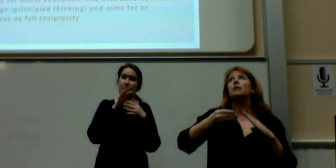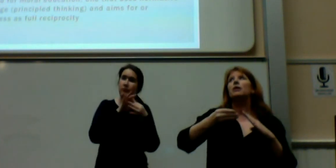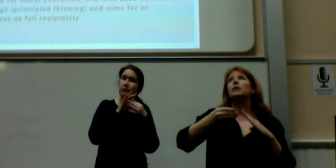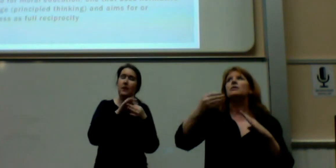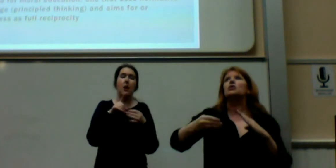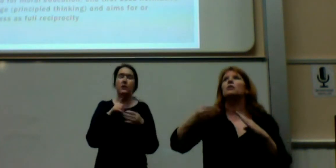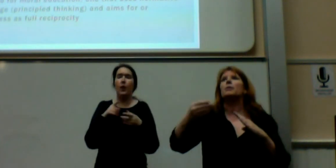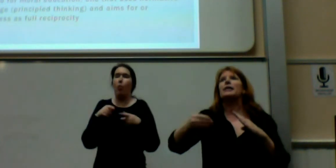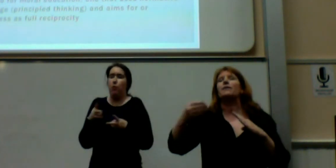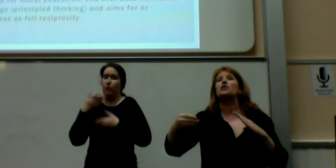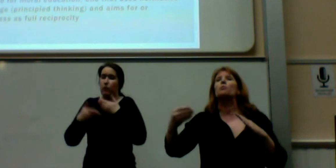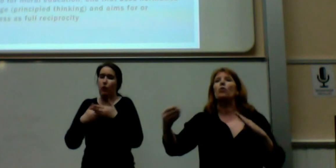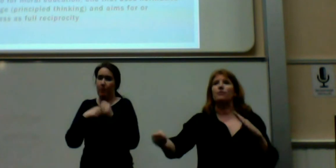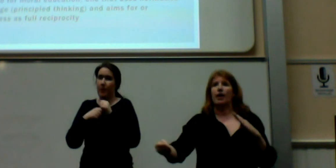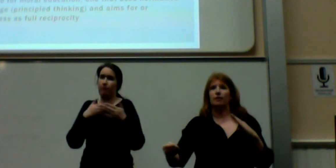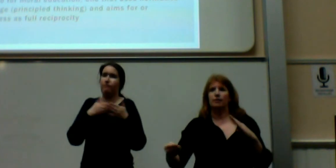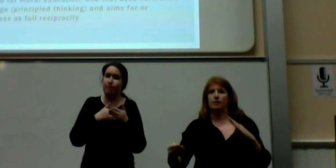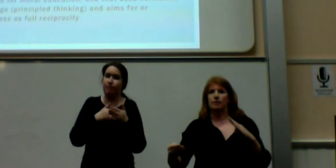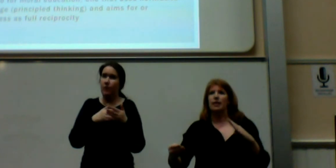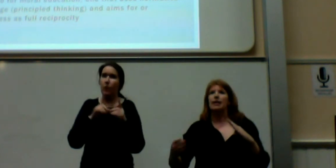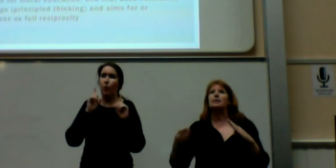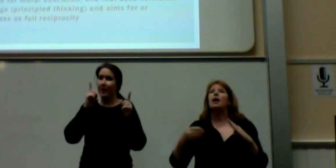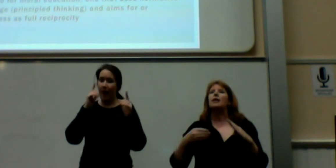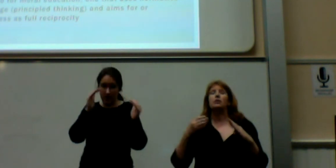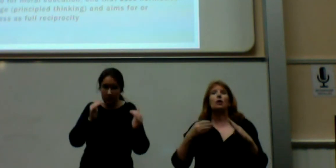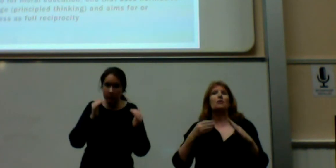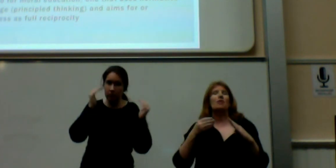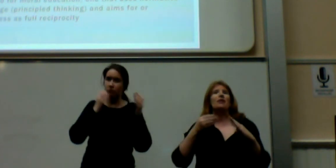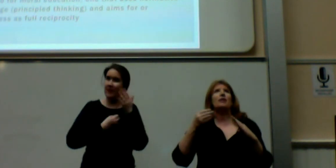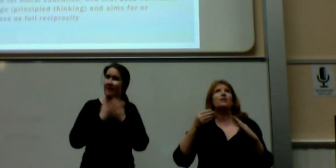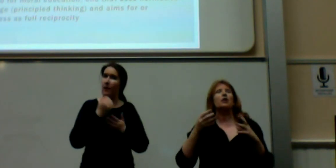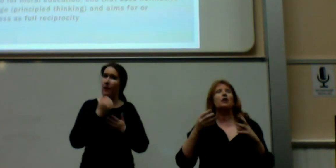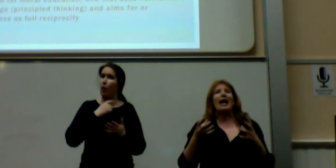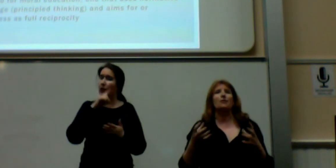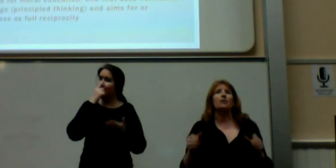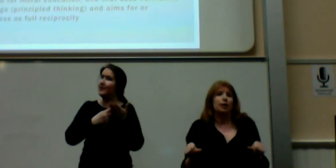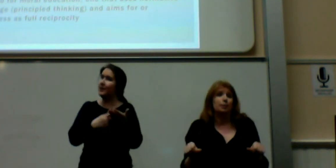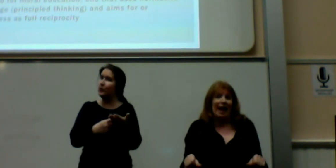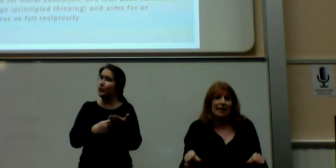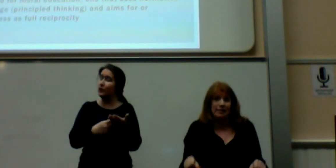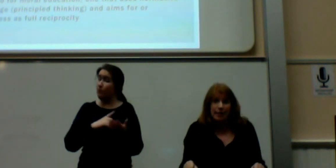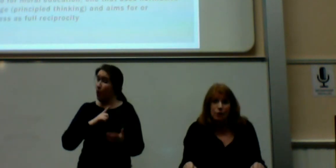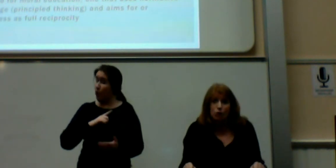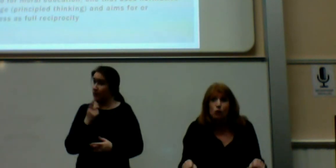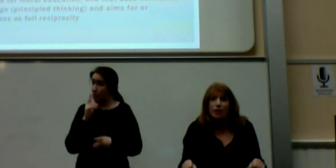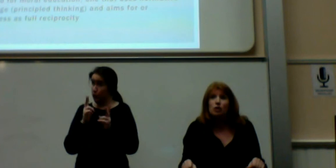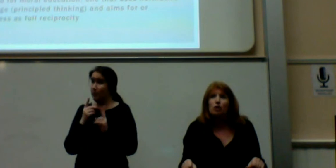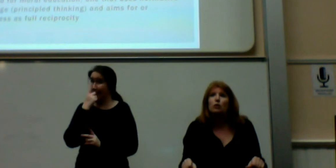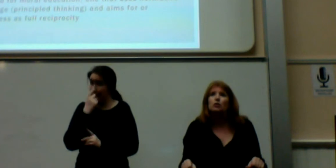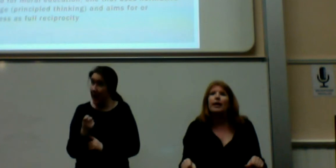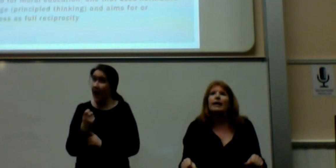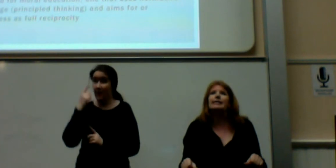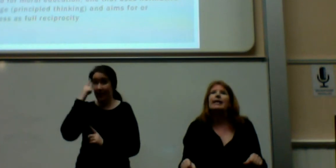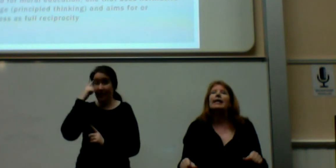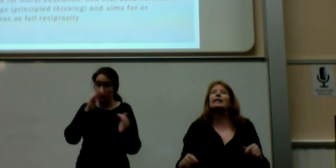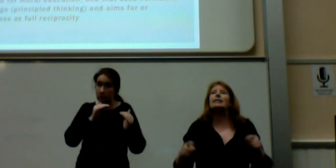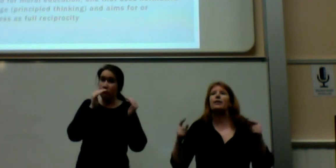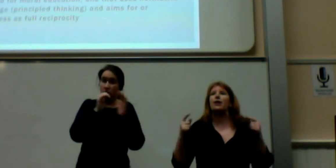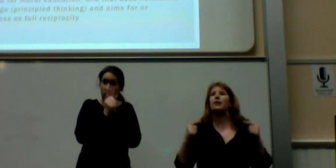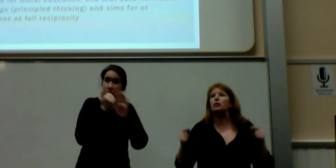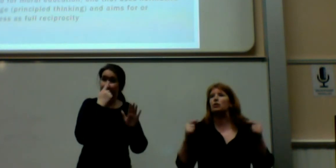reveal decision making that is more advanced. It's not necessarily that they don't have the capacity to reason in those